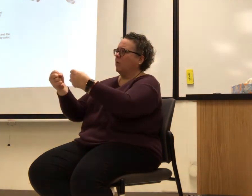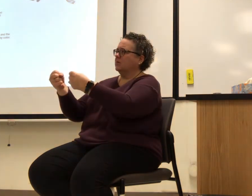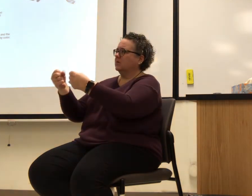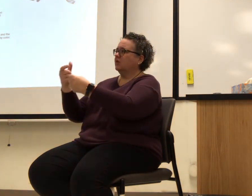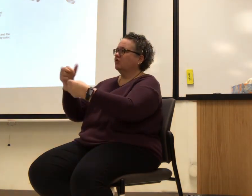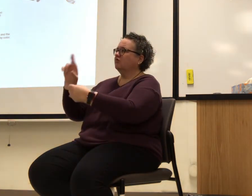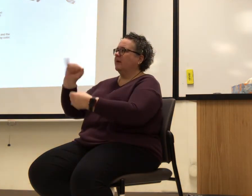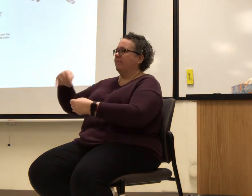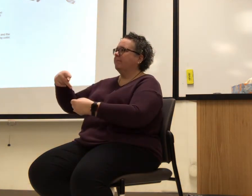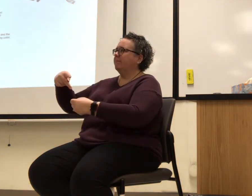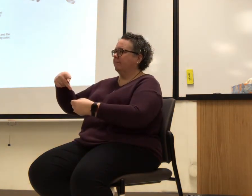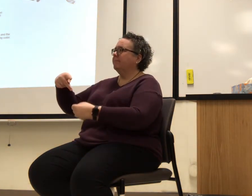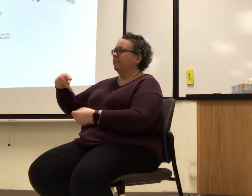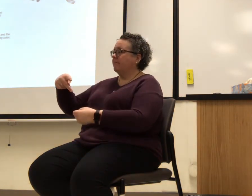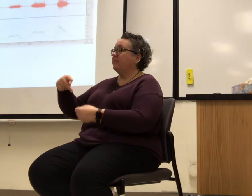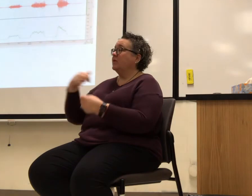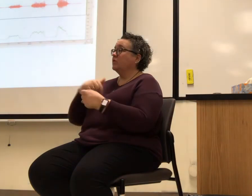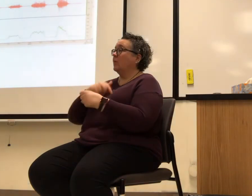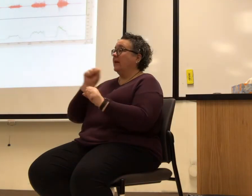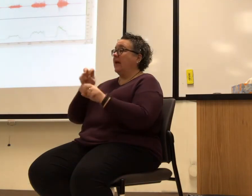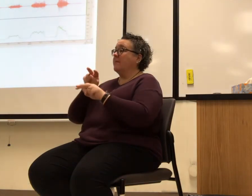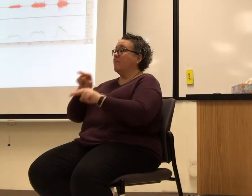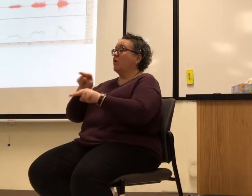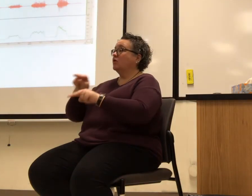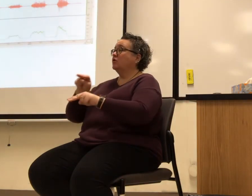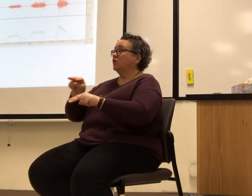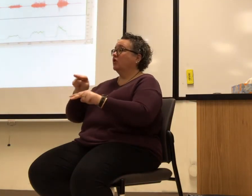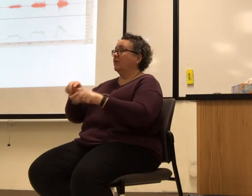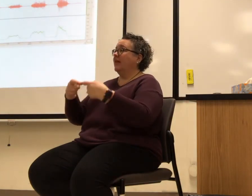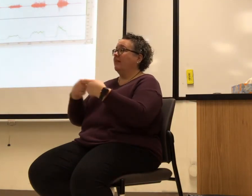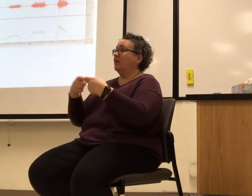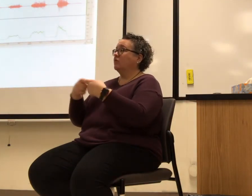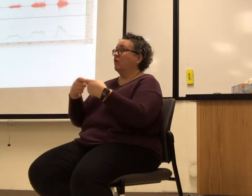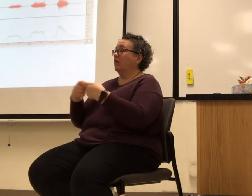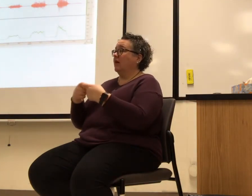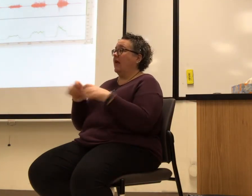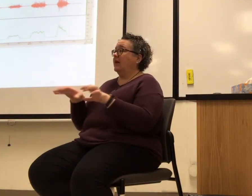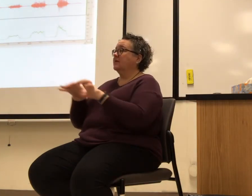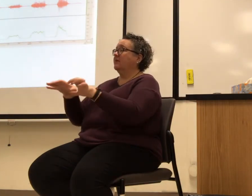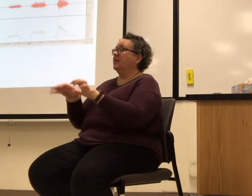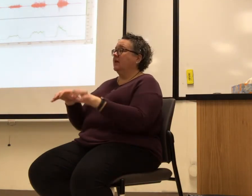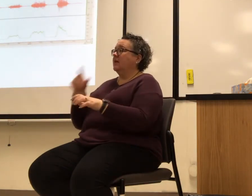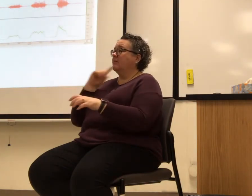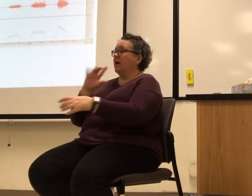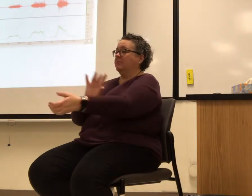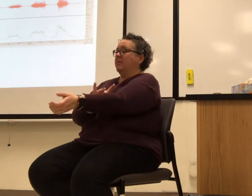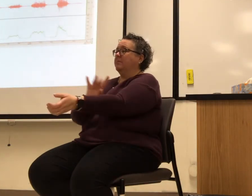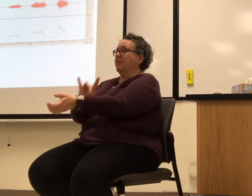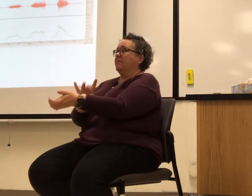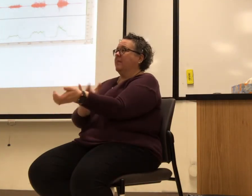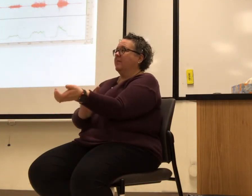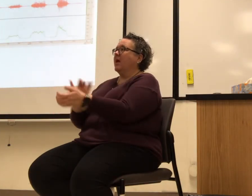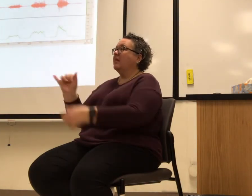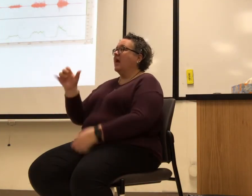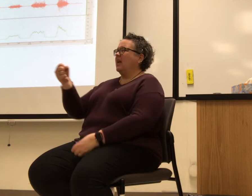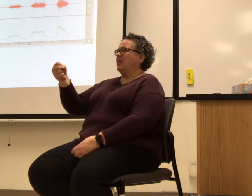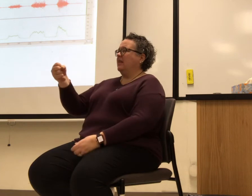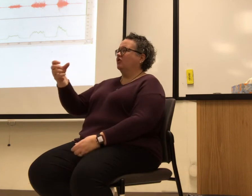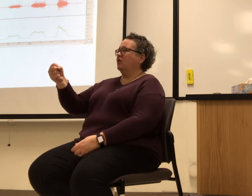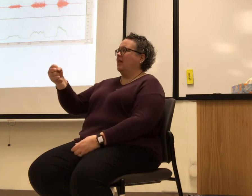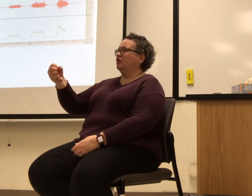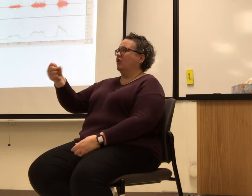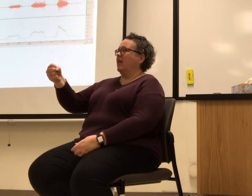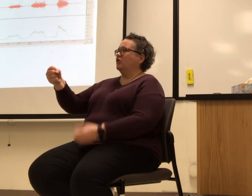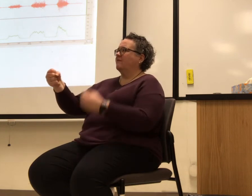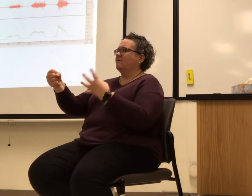So we can monitor the electrical activity by putting a lead there. And so, for example, like clenched fist data, four clenches,